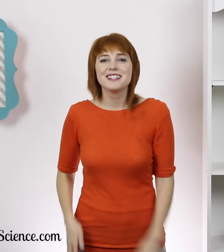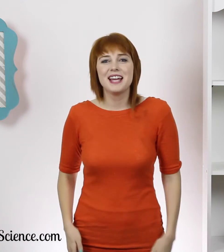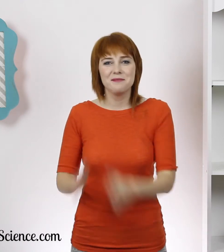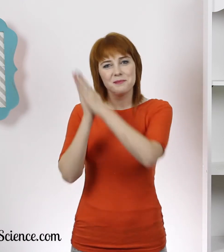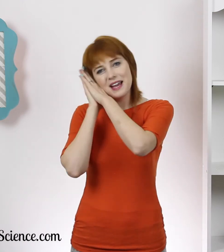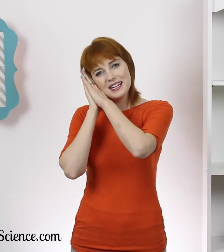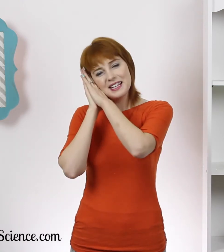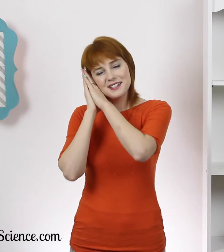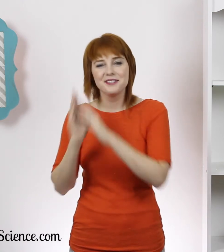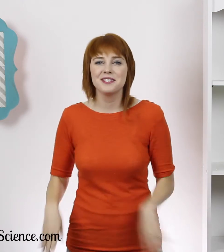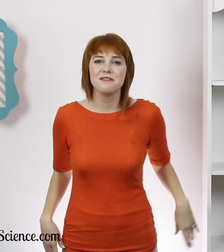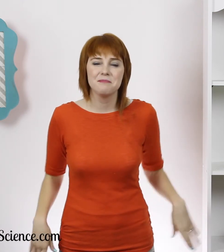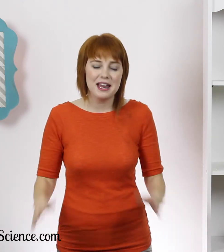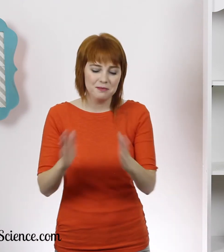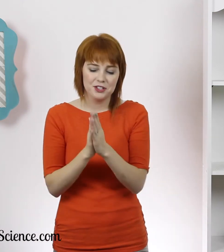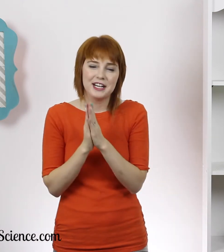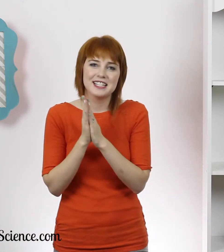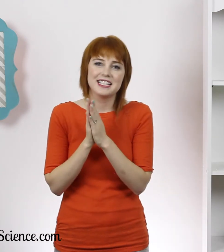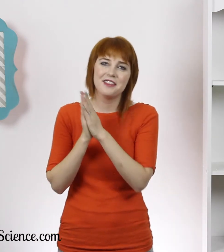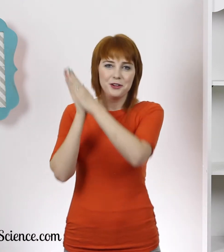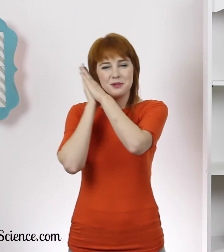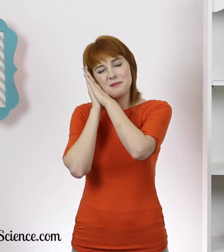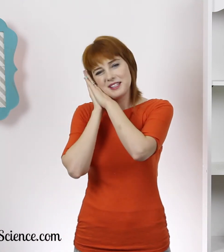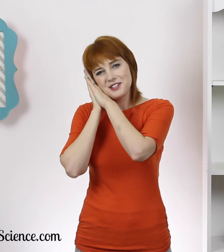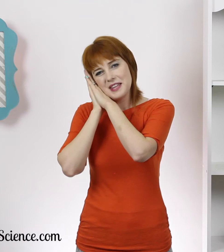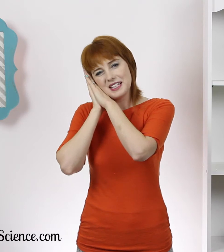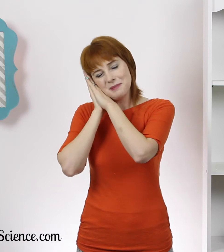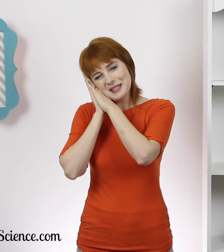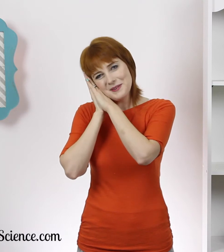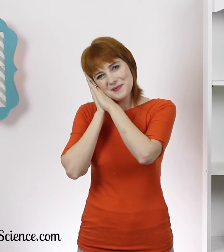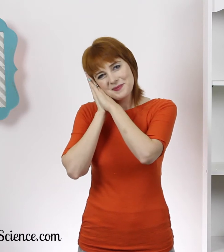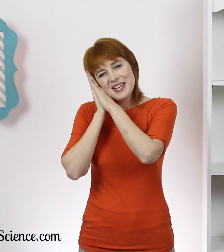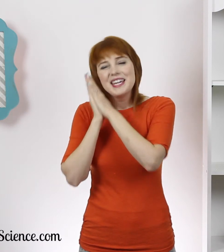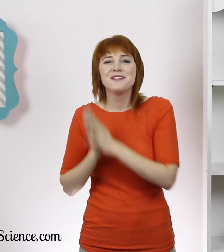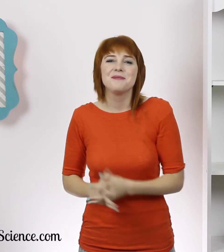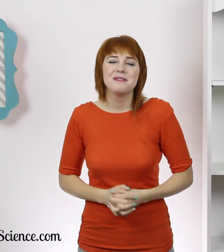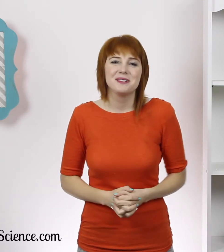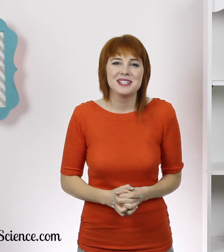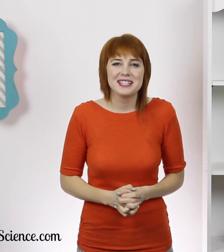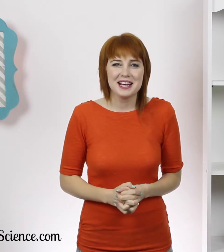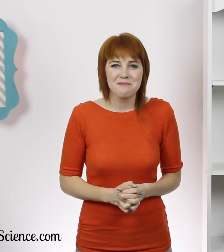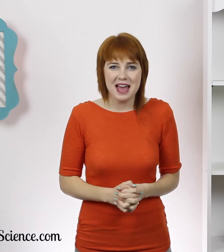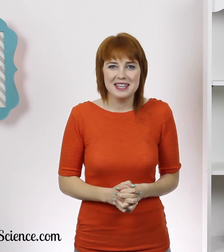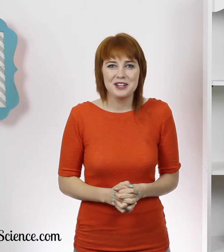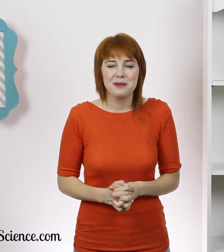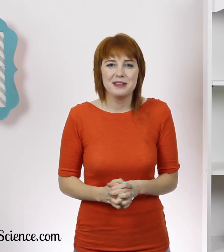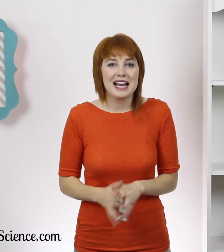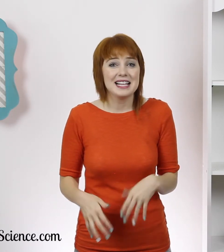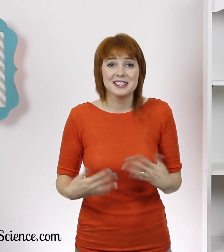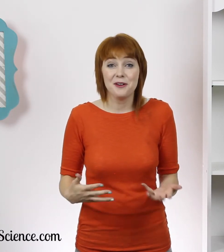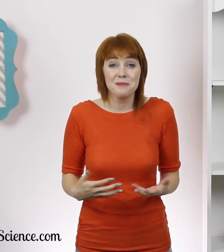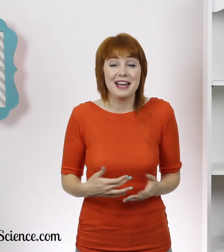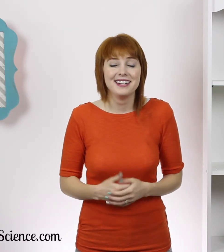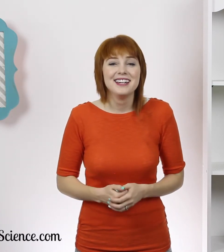Bed. It's time for bed. To do the sign for bed, you put your hands together and put the next to your head like a pillow. If your baby learns to sign bed, then your